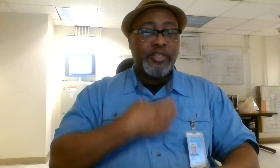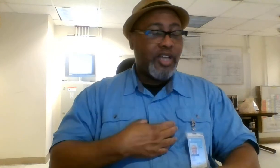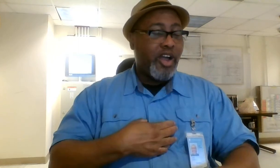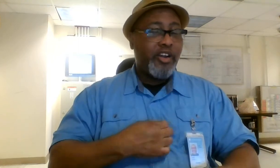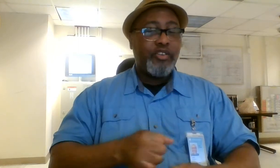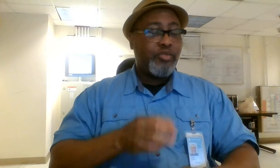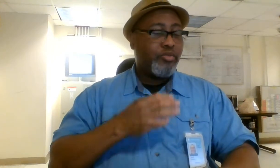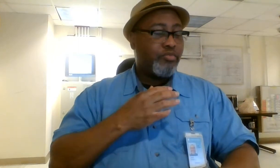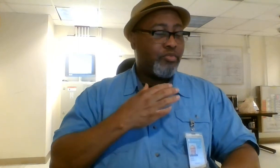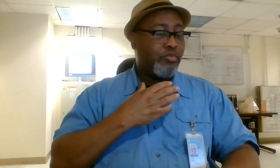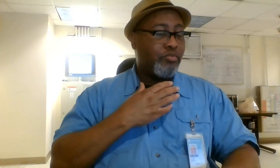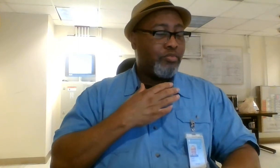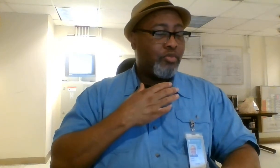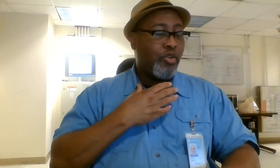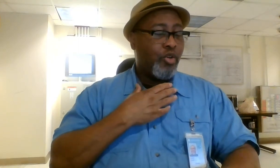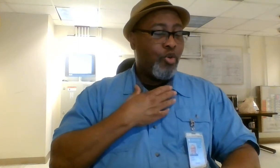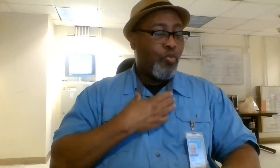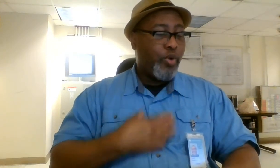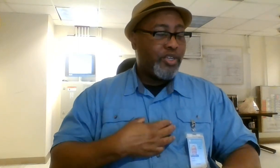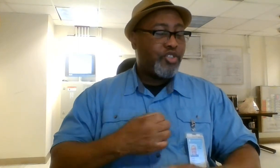Desire. Wish.